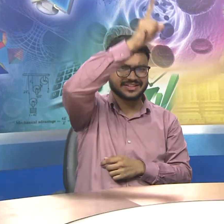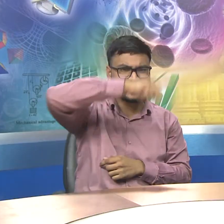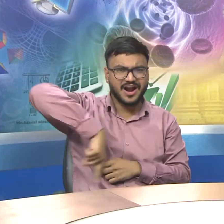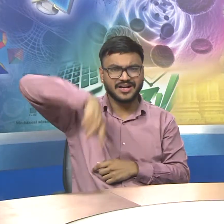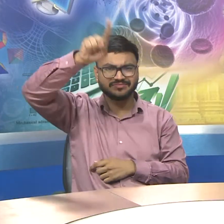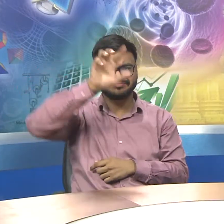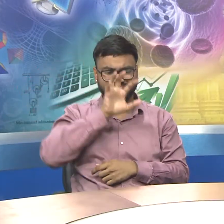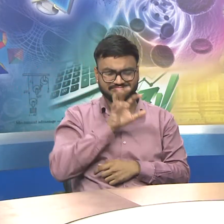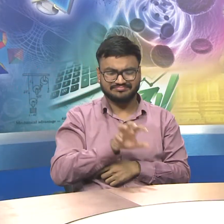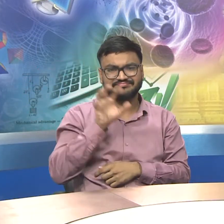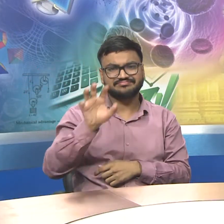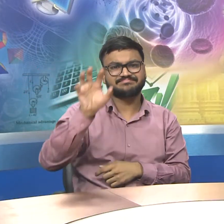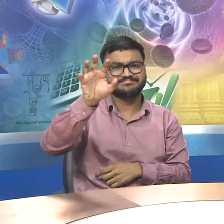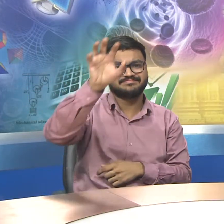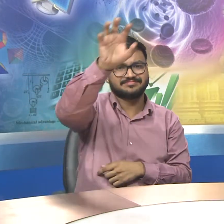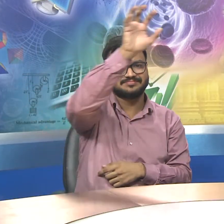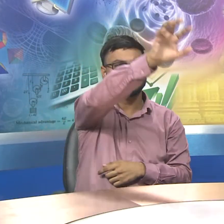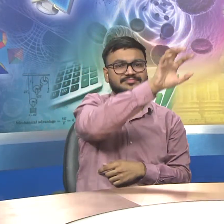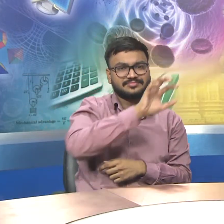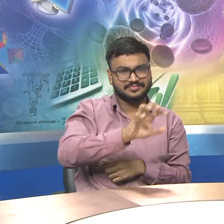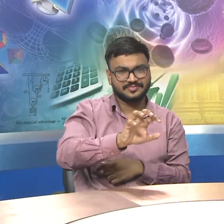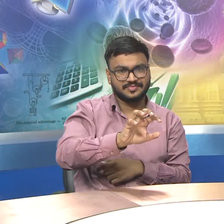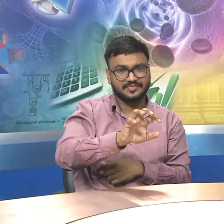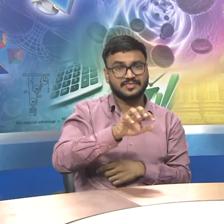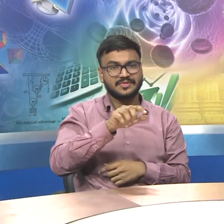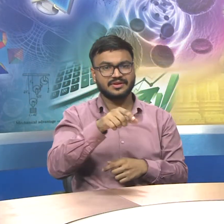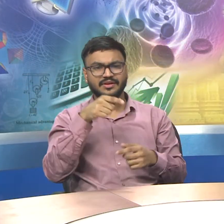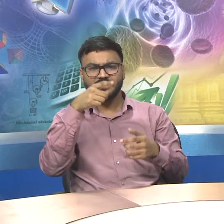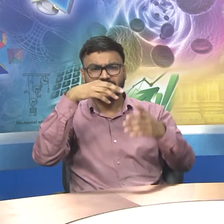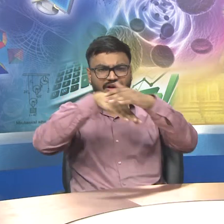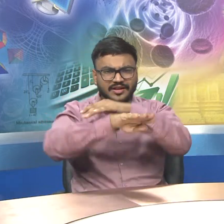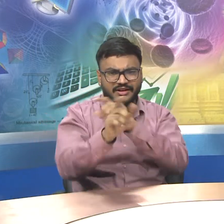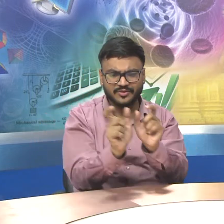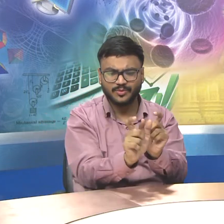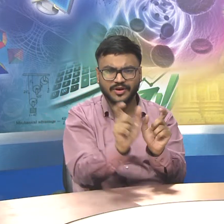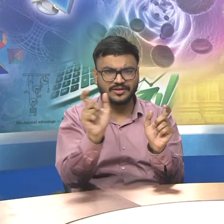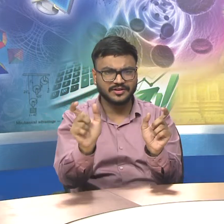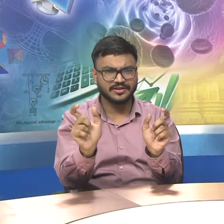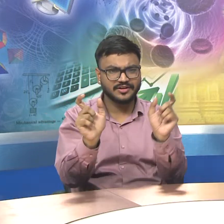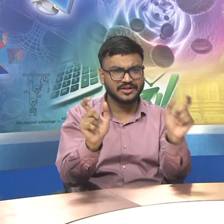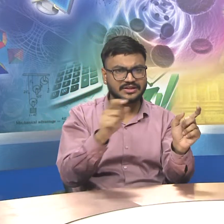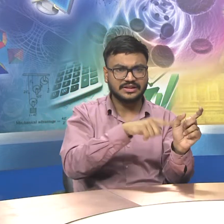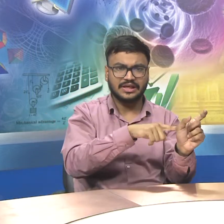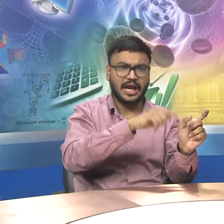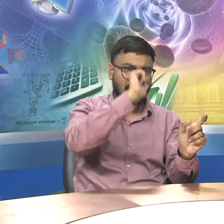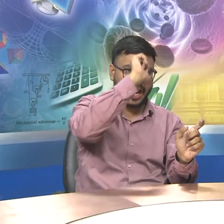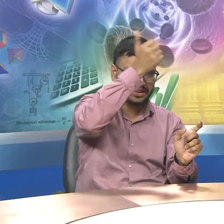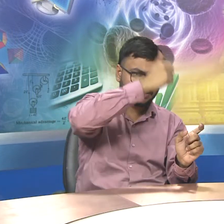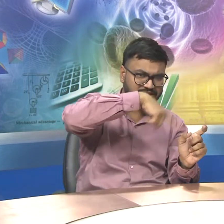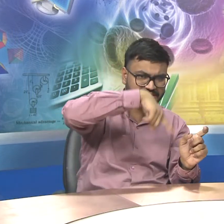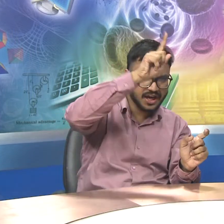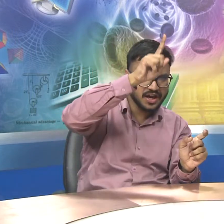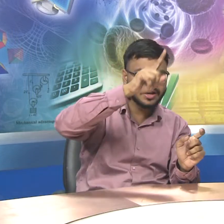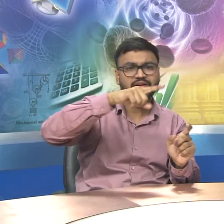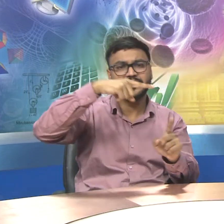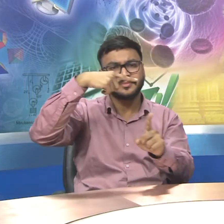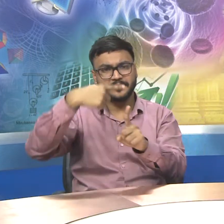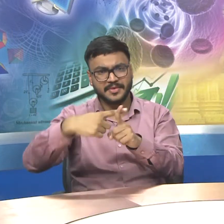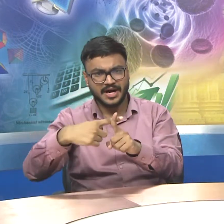countries. Next is states. It also has 2 signs or